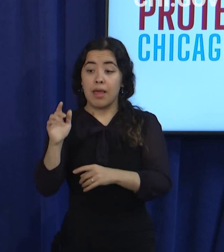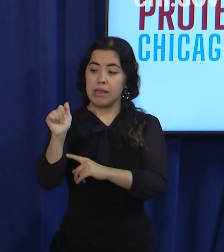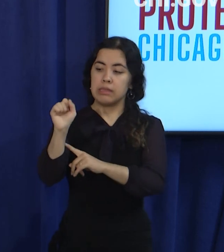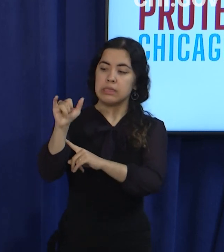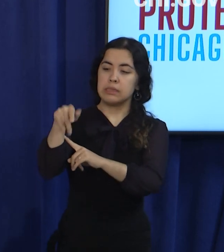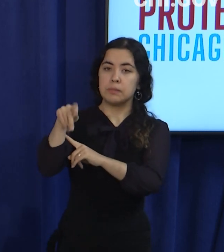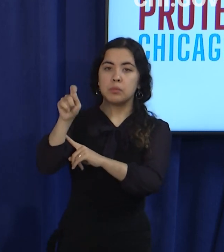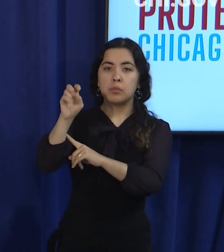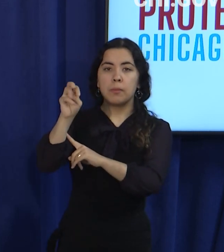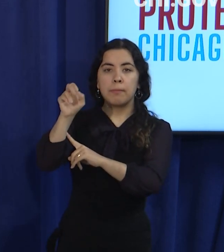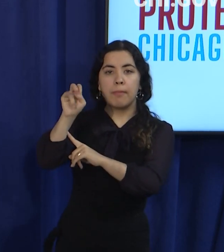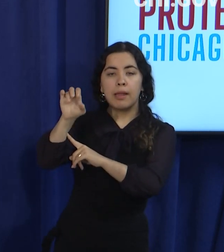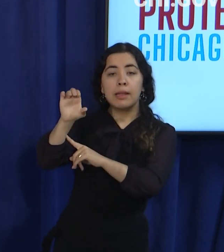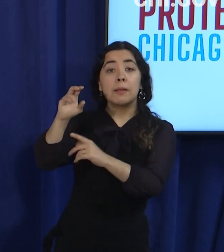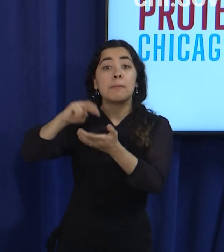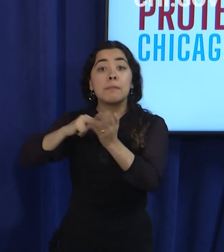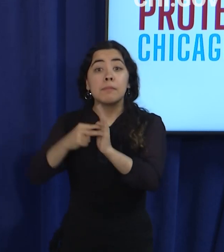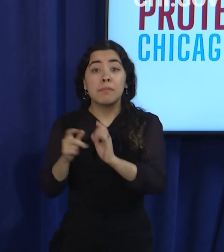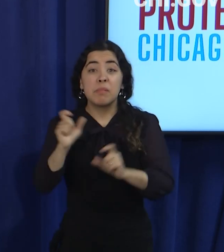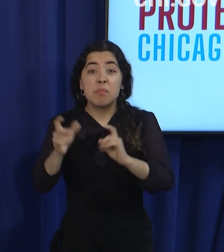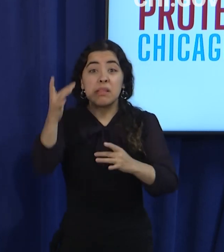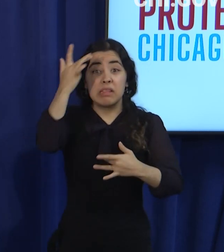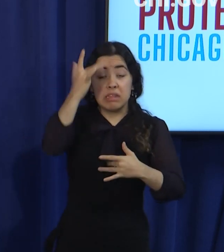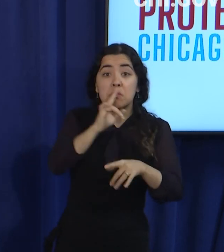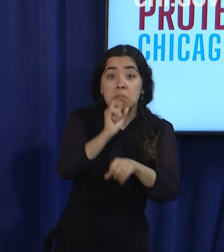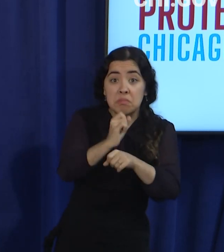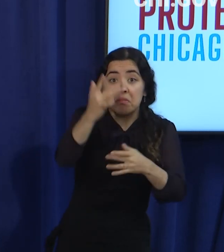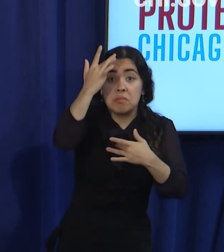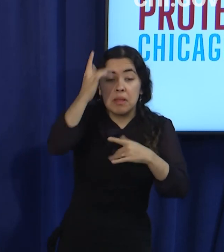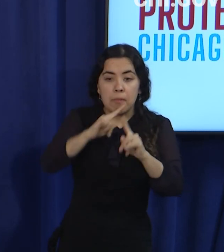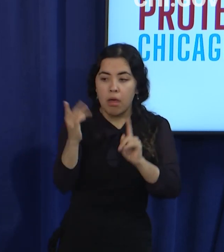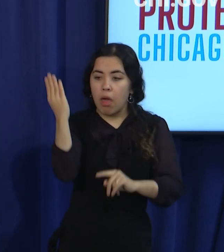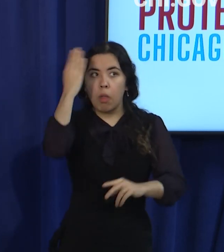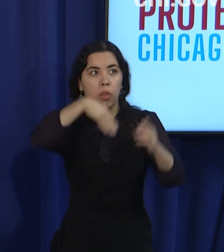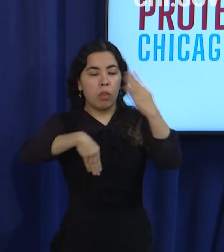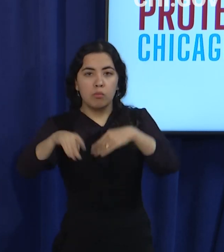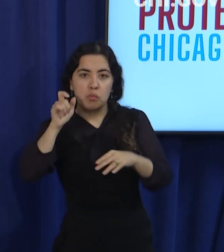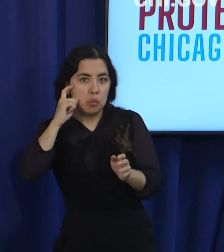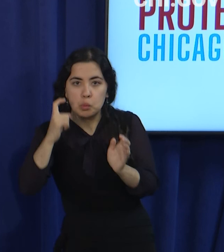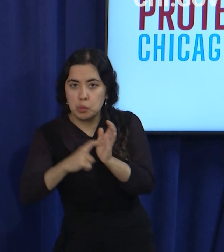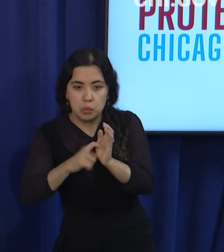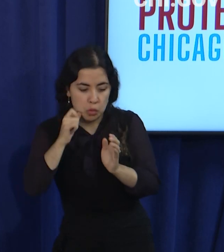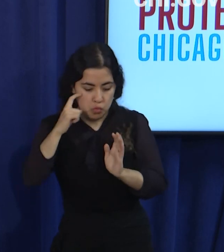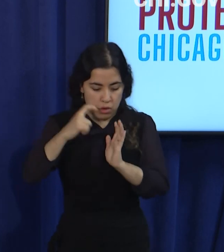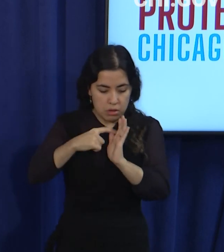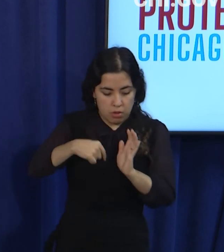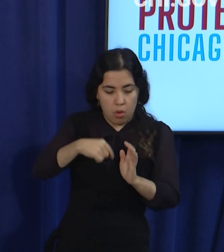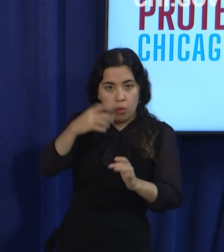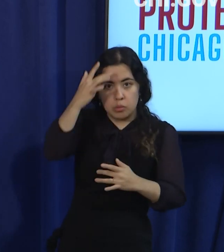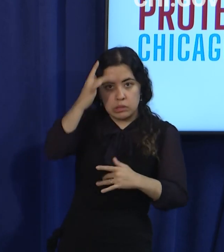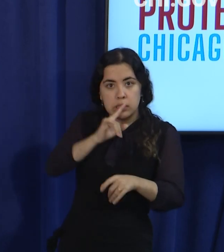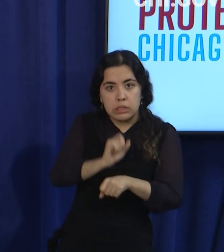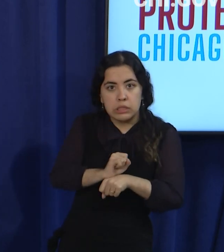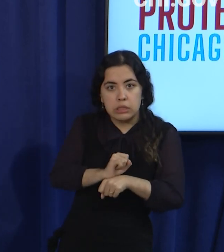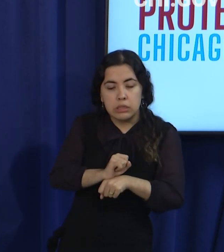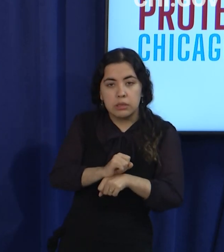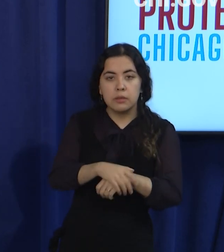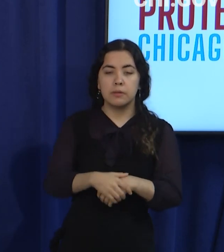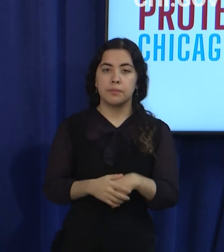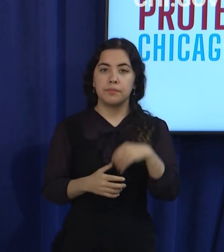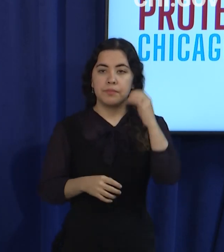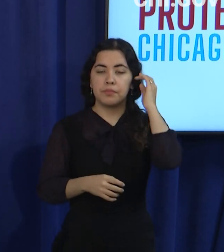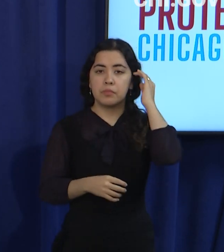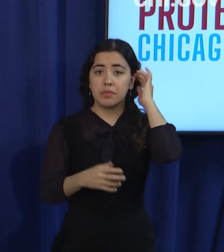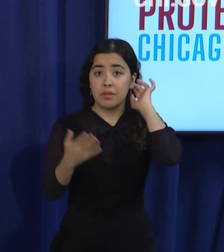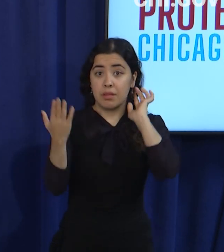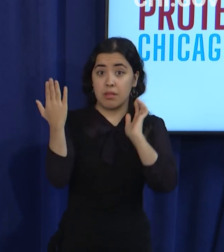remember when I heard that as a possible part of this virus back in the spring, it